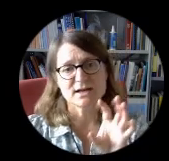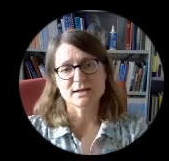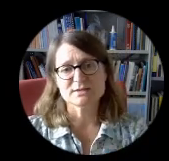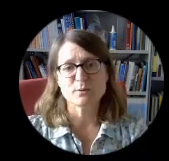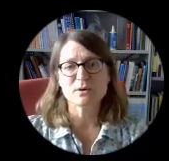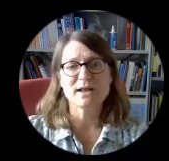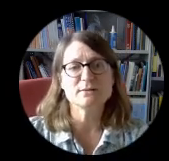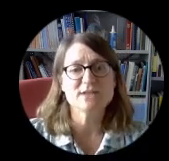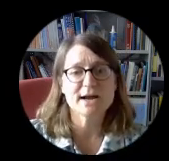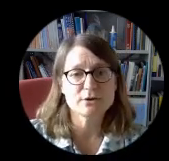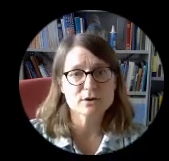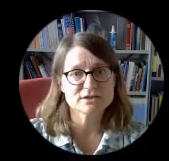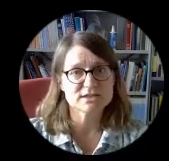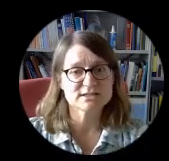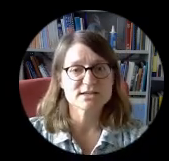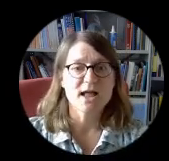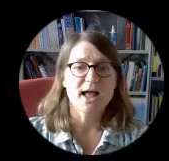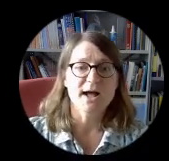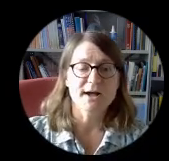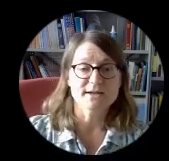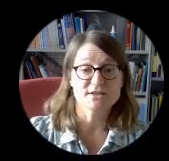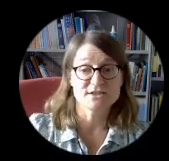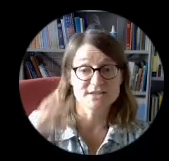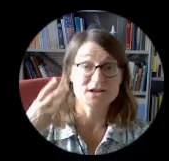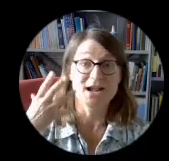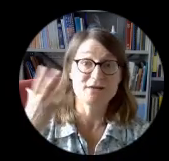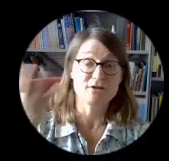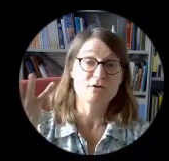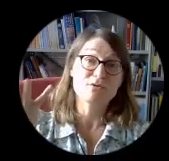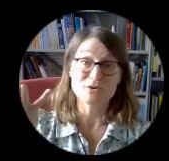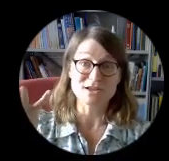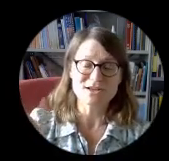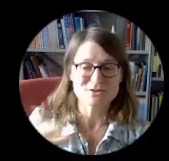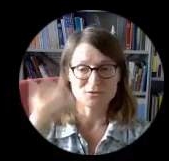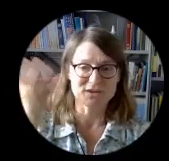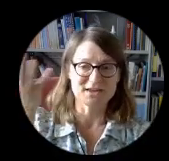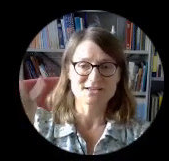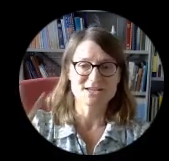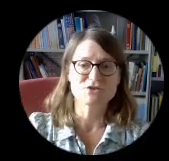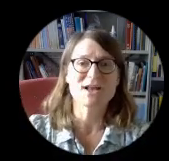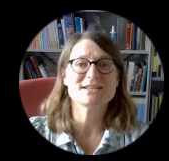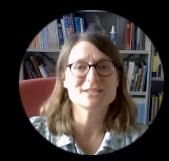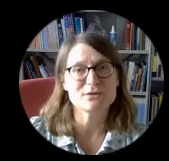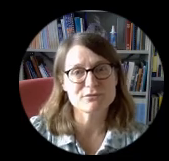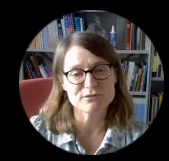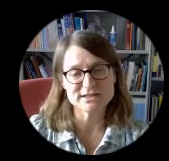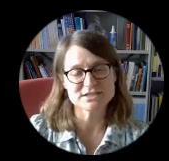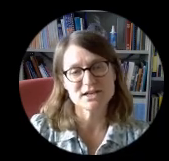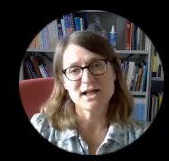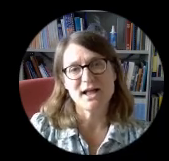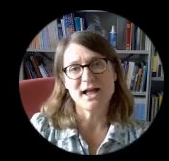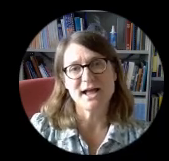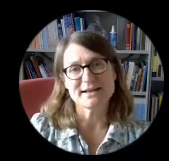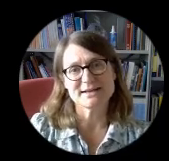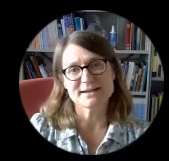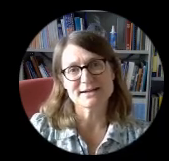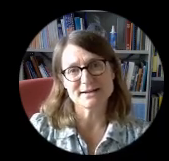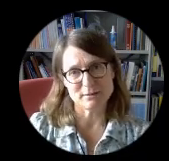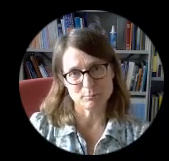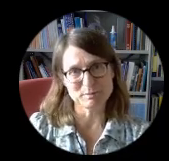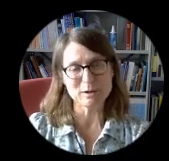that spoken language ideologies, such as la francophonie, so the centrality of French